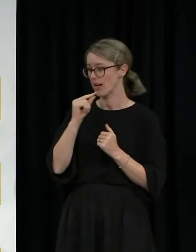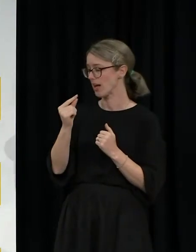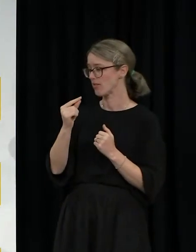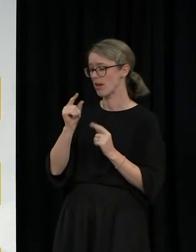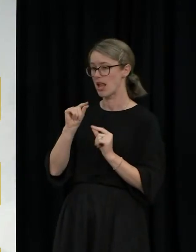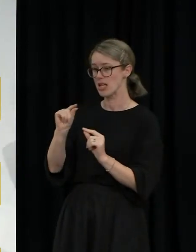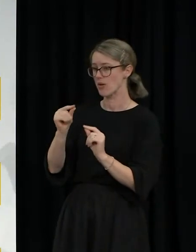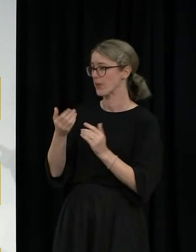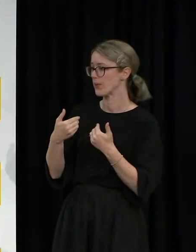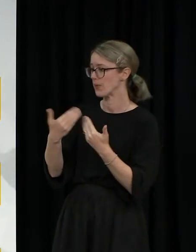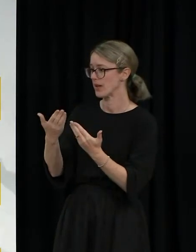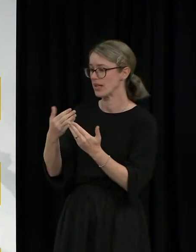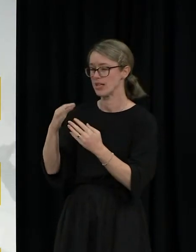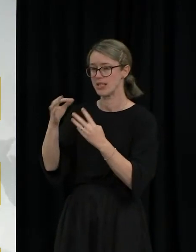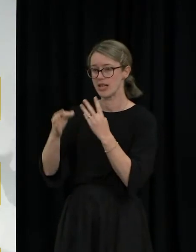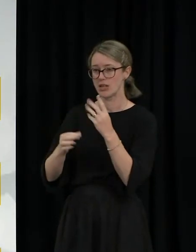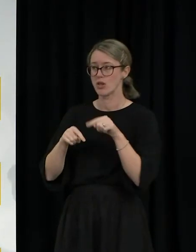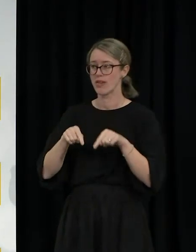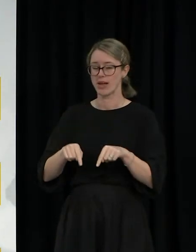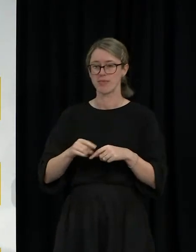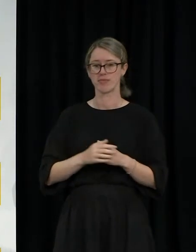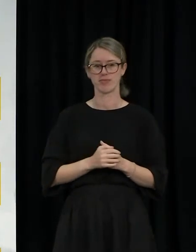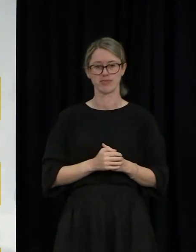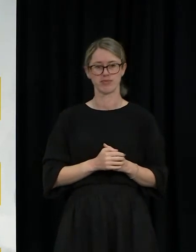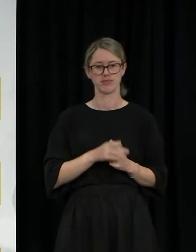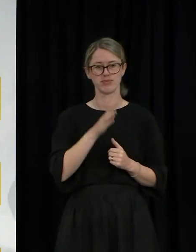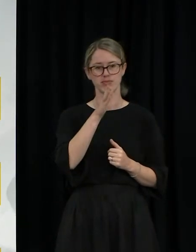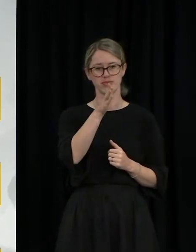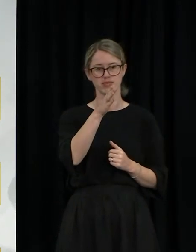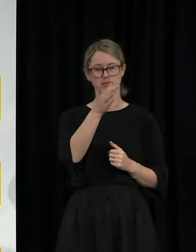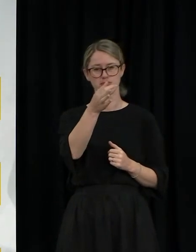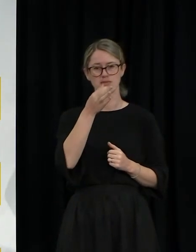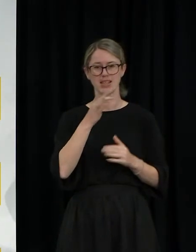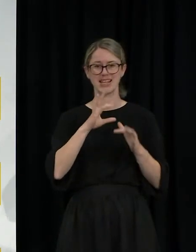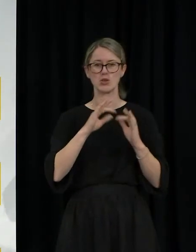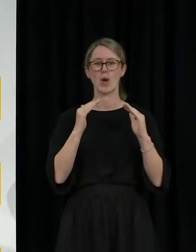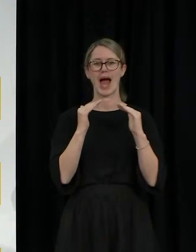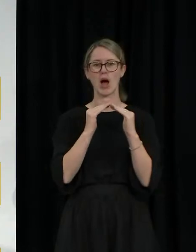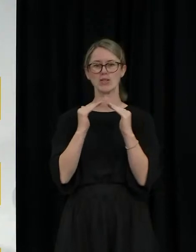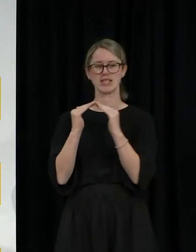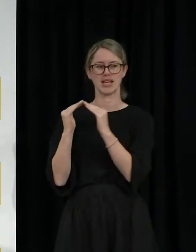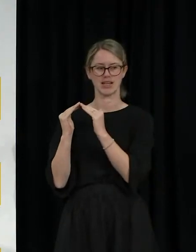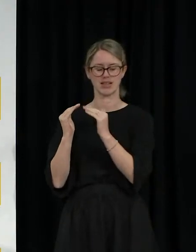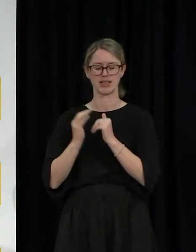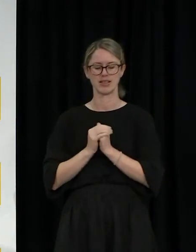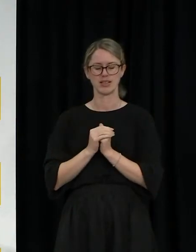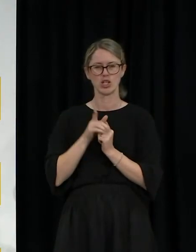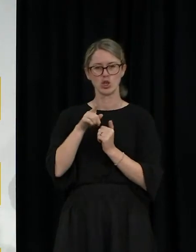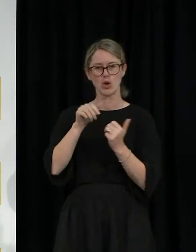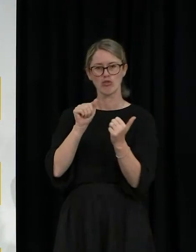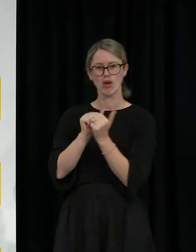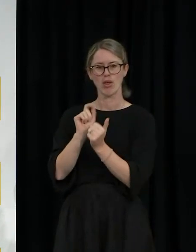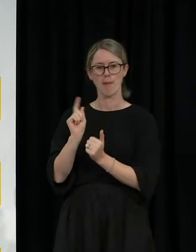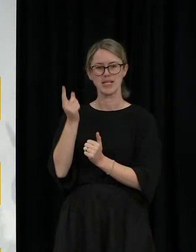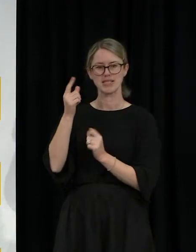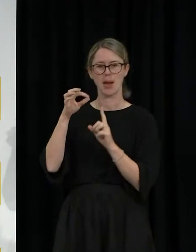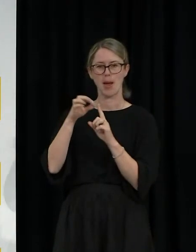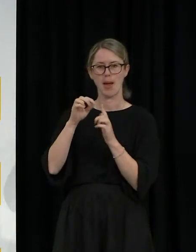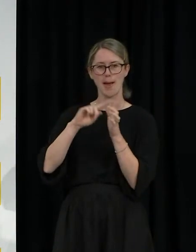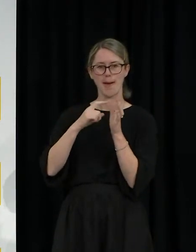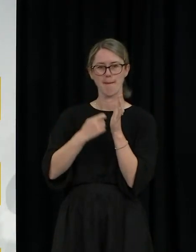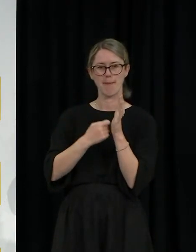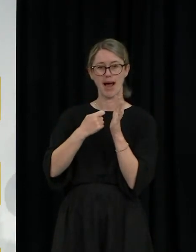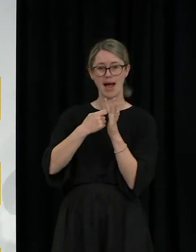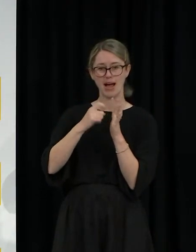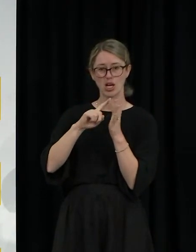any specific details on that. Do you agree with, just on housing, do you agree with Minister Parker that